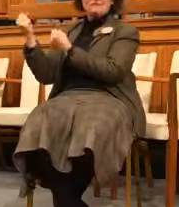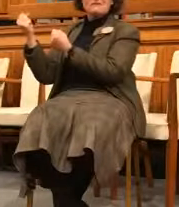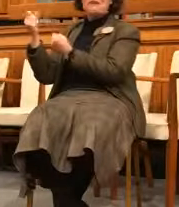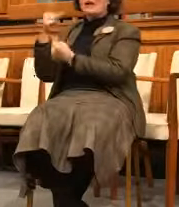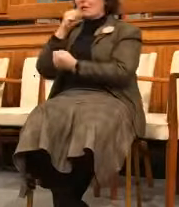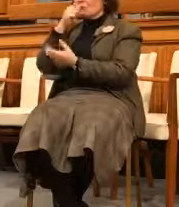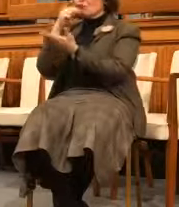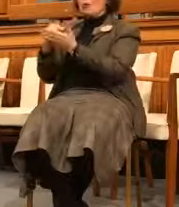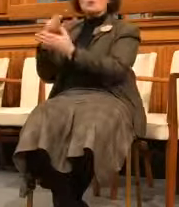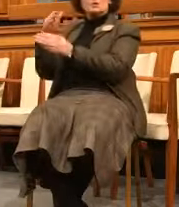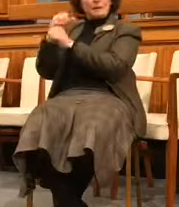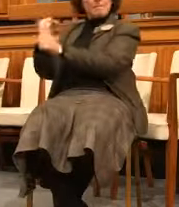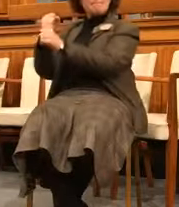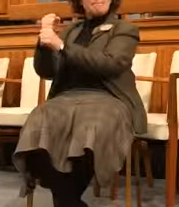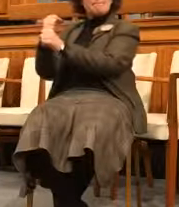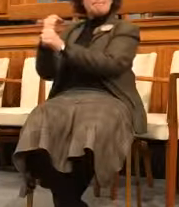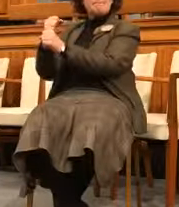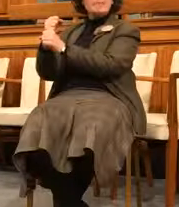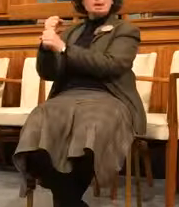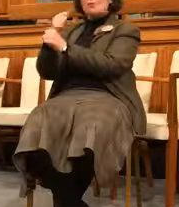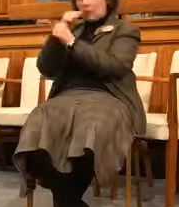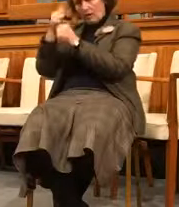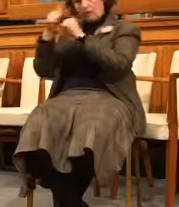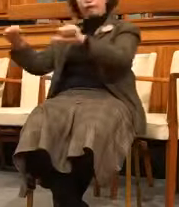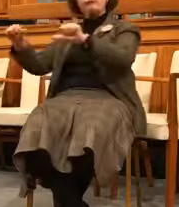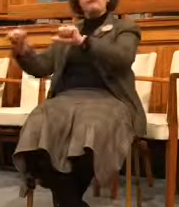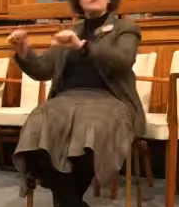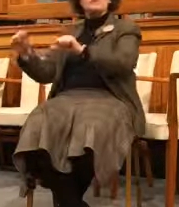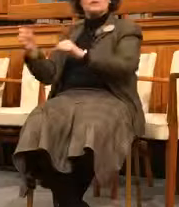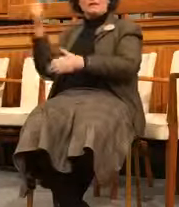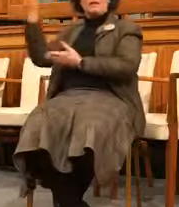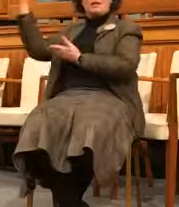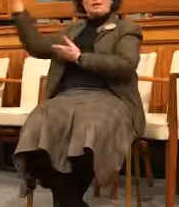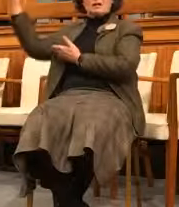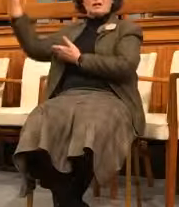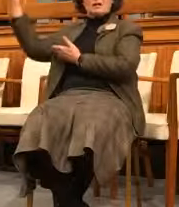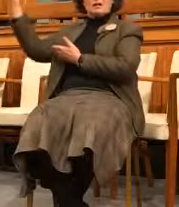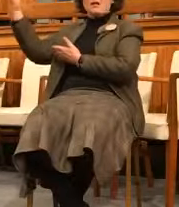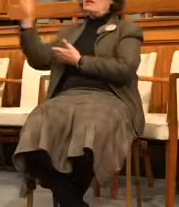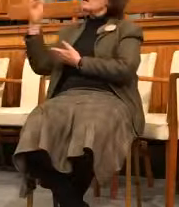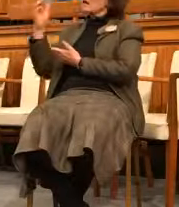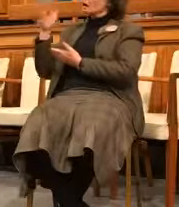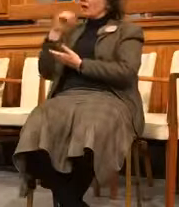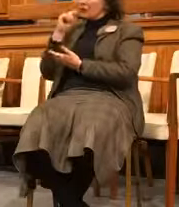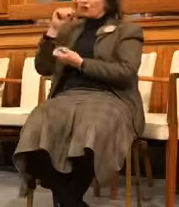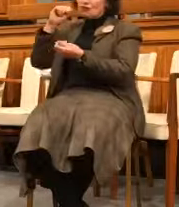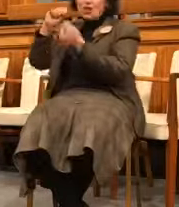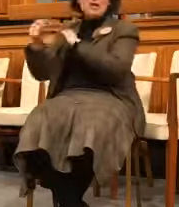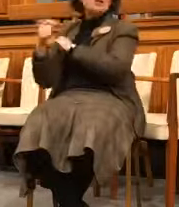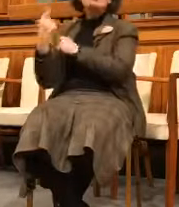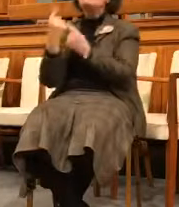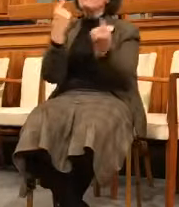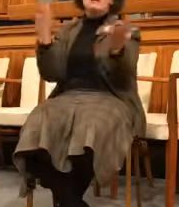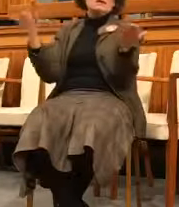promise. He can transform anyone. So, dear friends, believe.